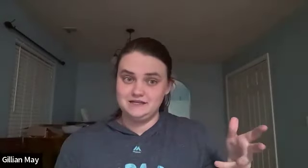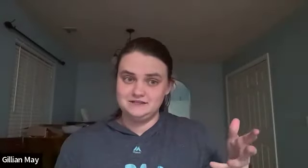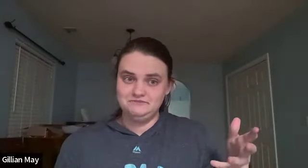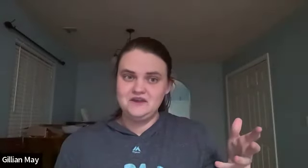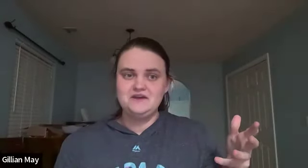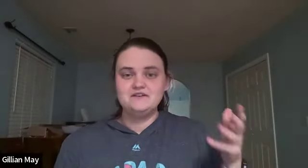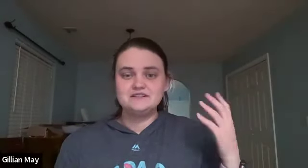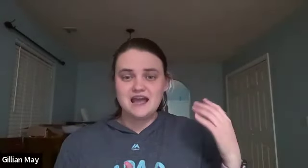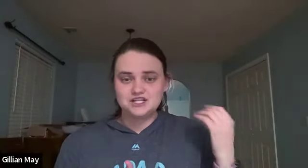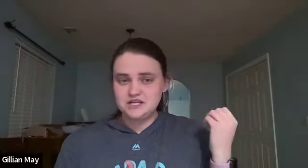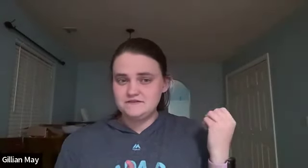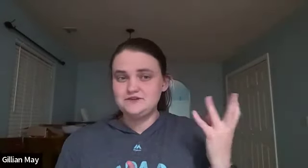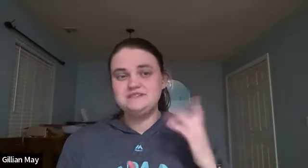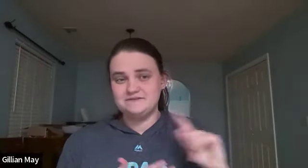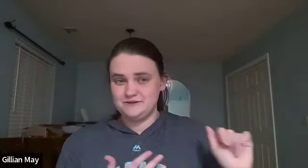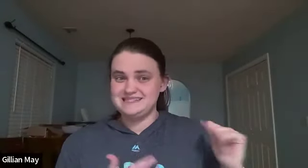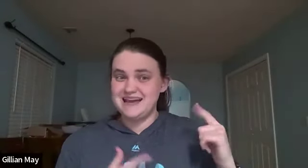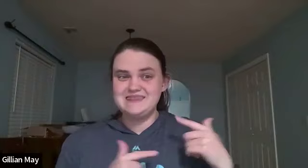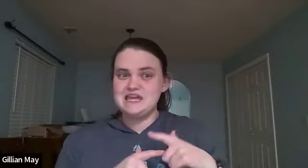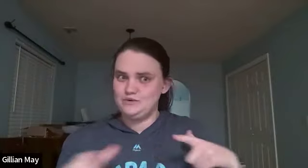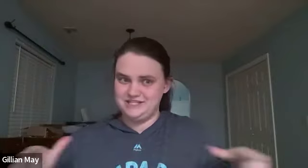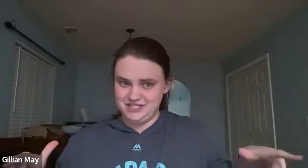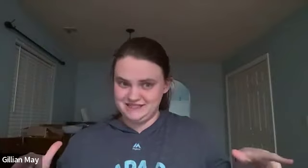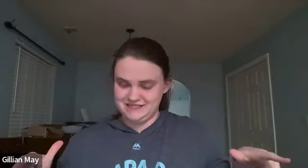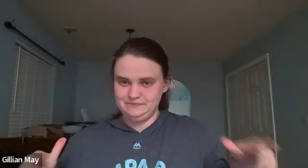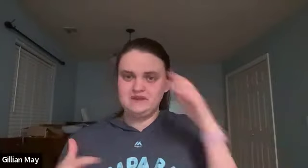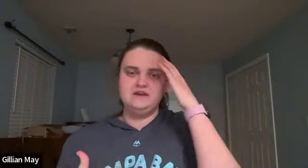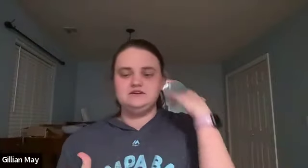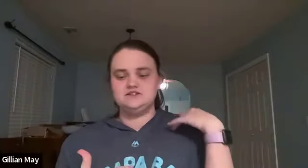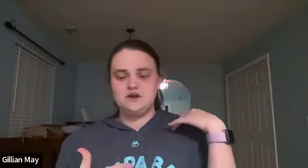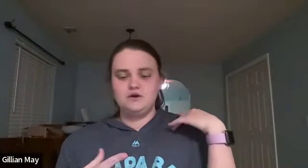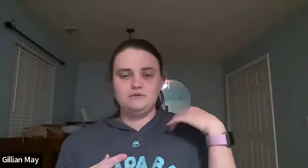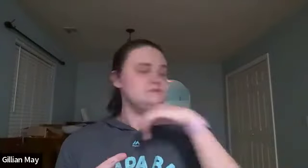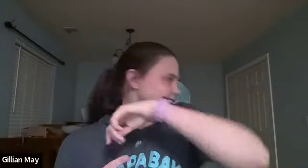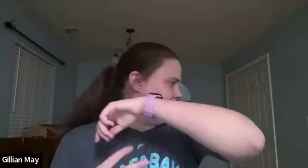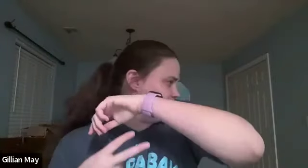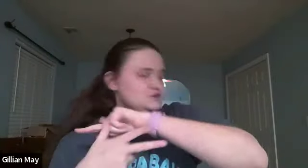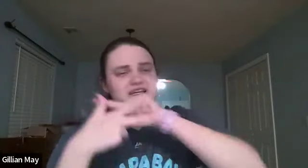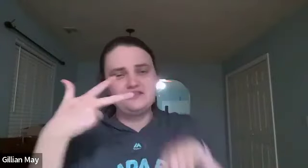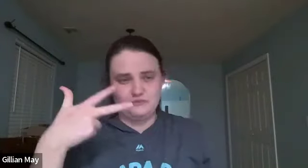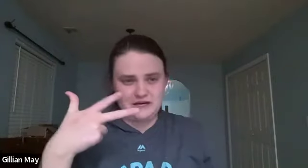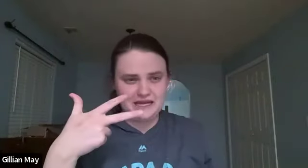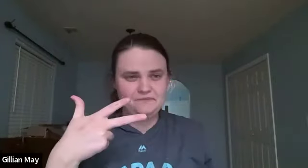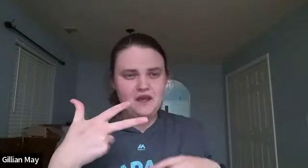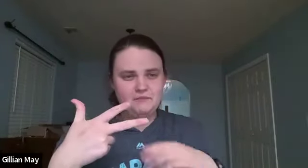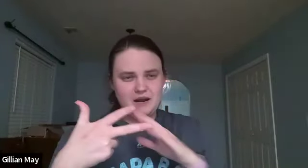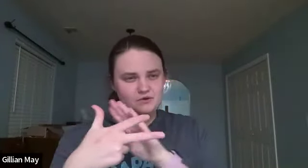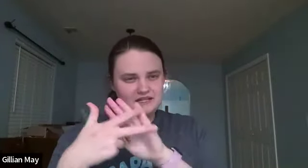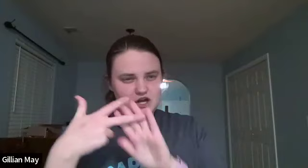is. There's actually a few different sign languages. So there's like 3, but I'm going to really talk